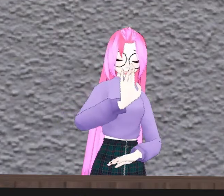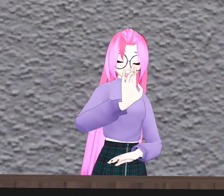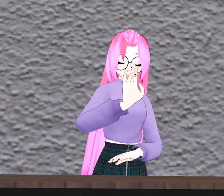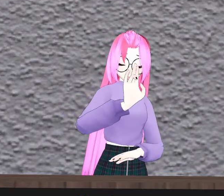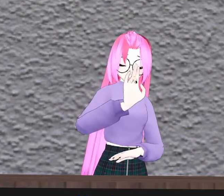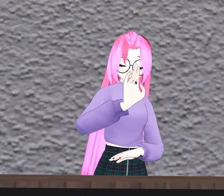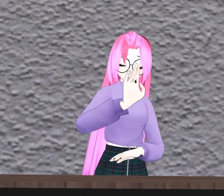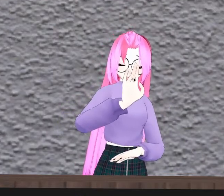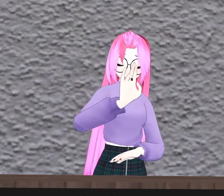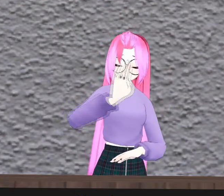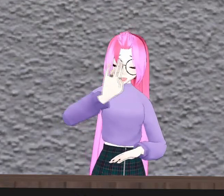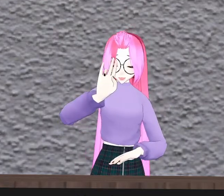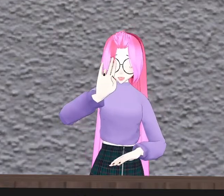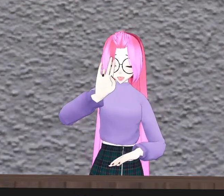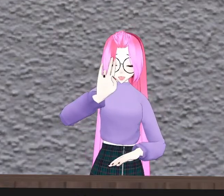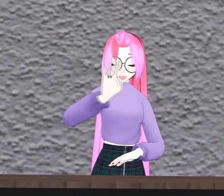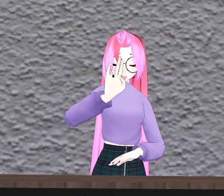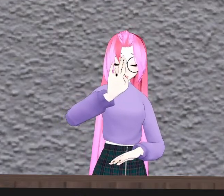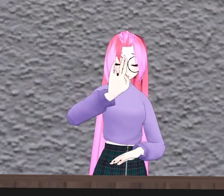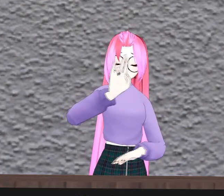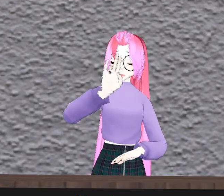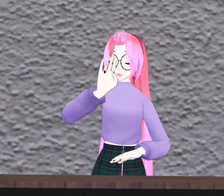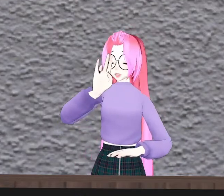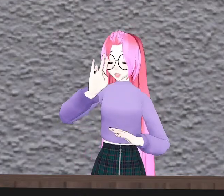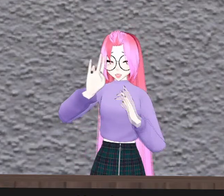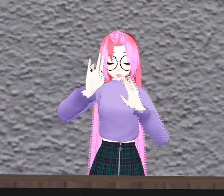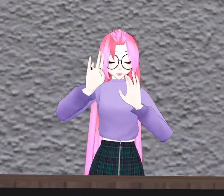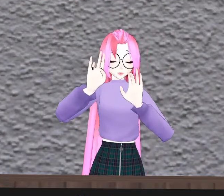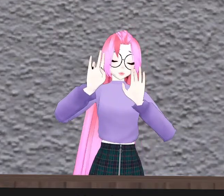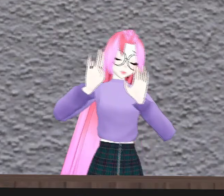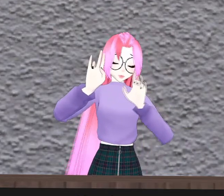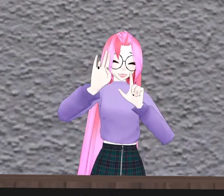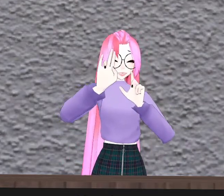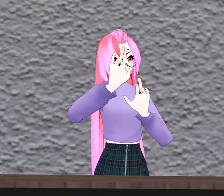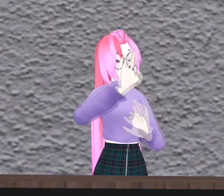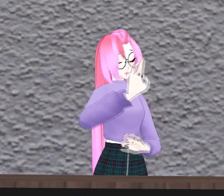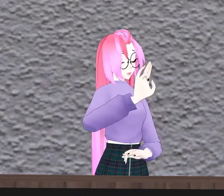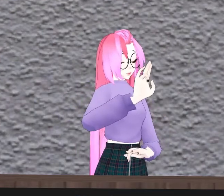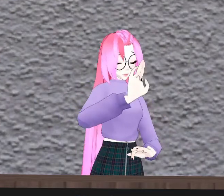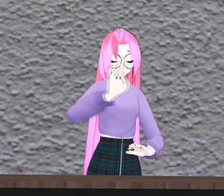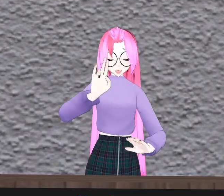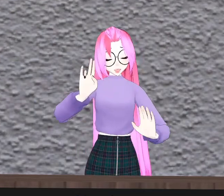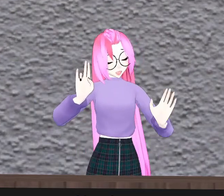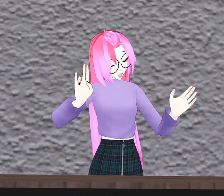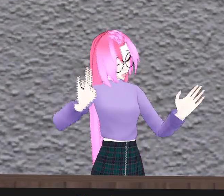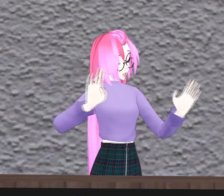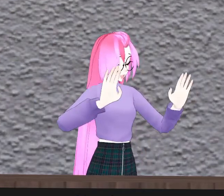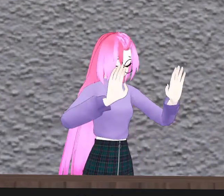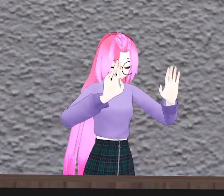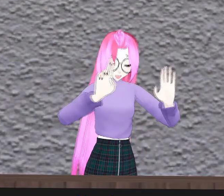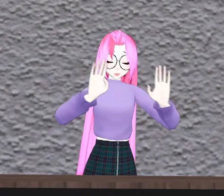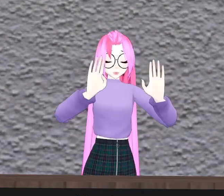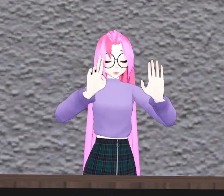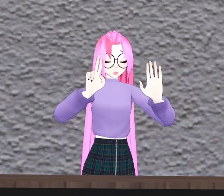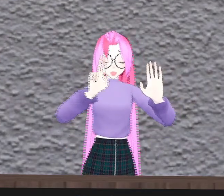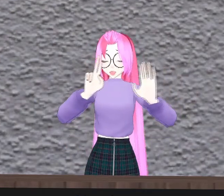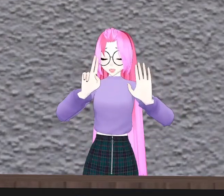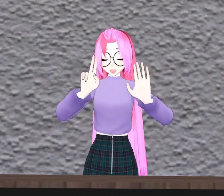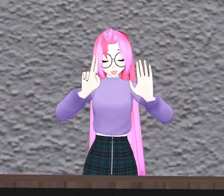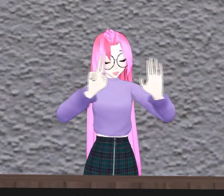7. So now we're going from our pinky to our ring finger. And if you don't have index, yep, you're going to be doing